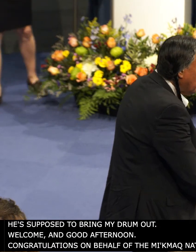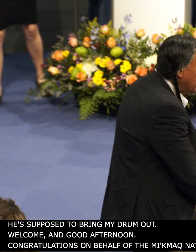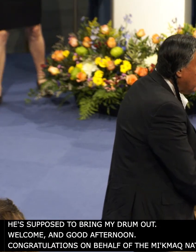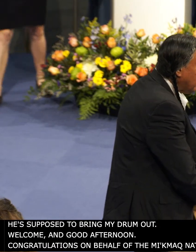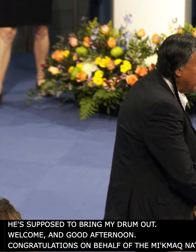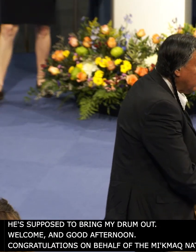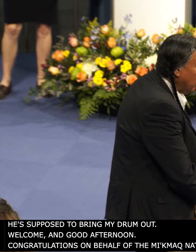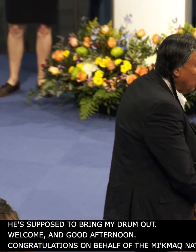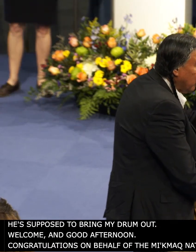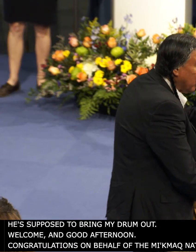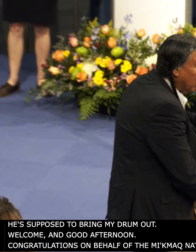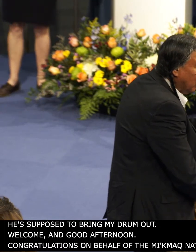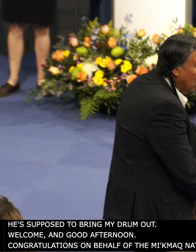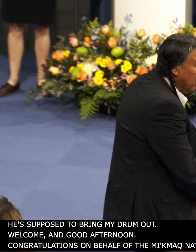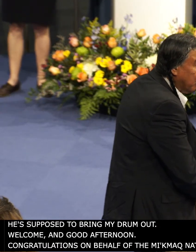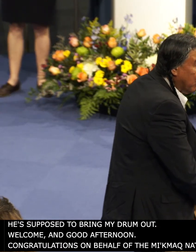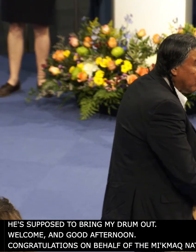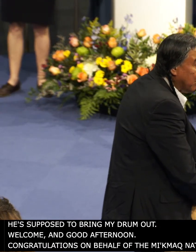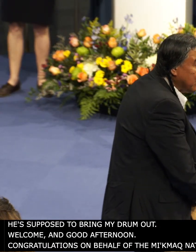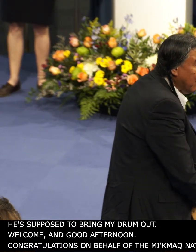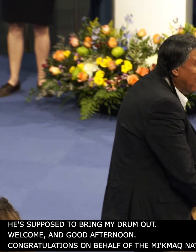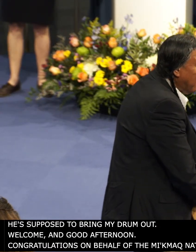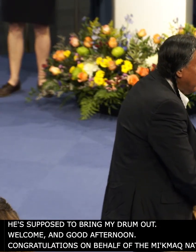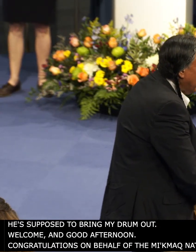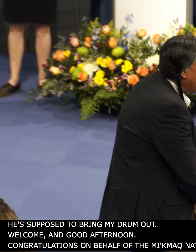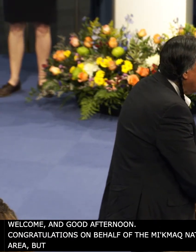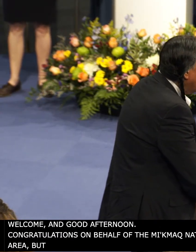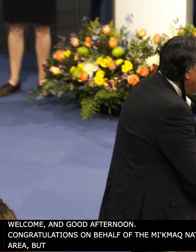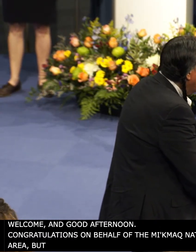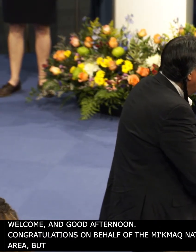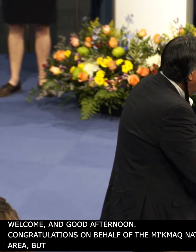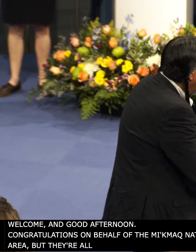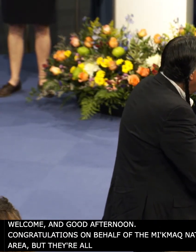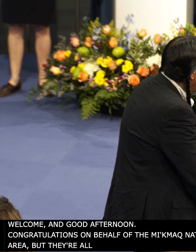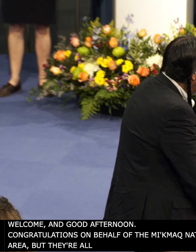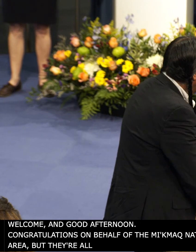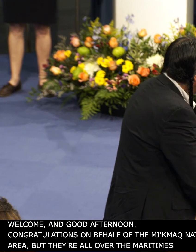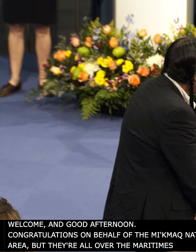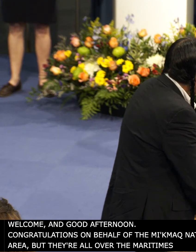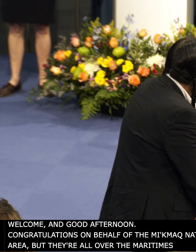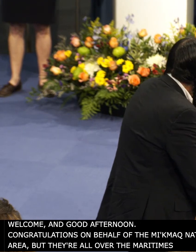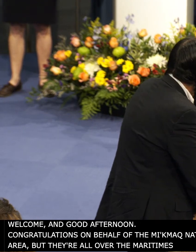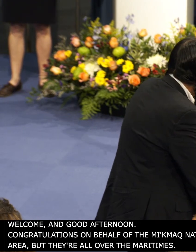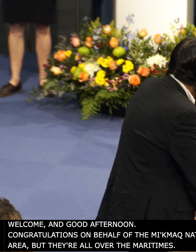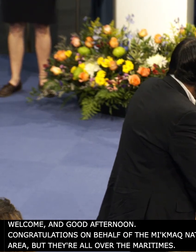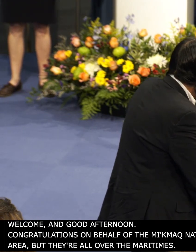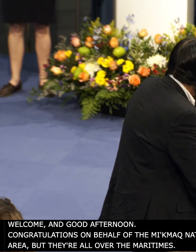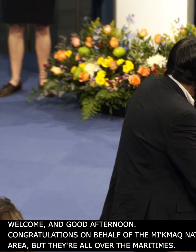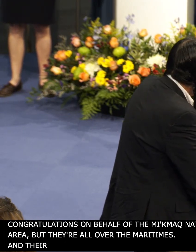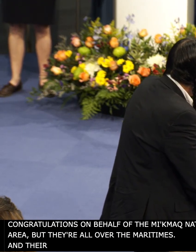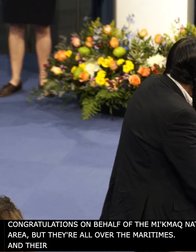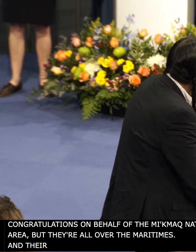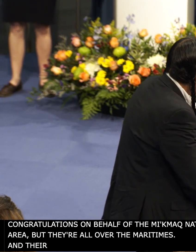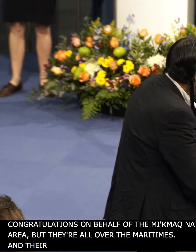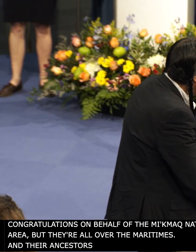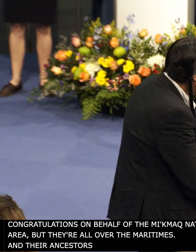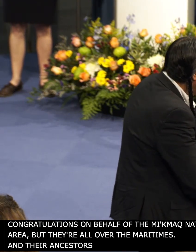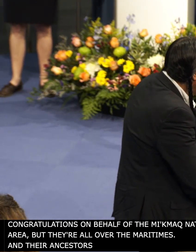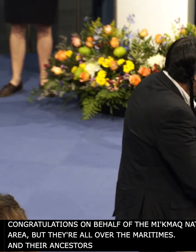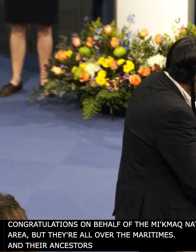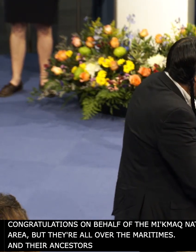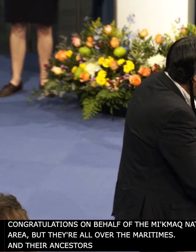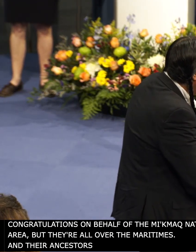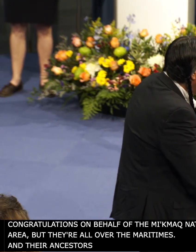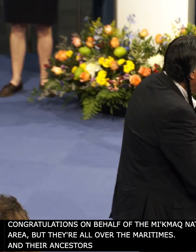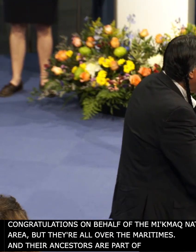Nova Scotia area, but they're all over the Maritimes. And their ancestors are part of the Wabanaki Confederacy, which